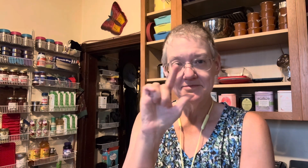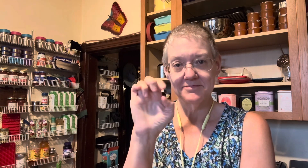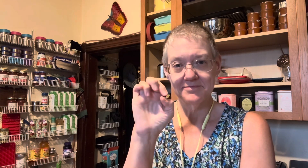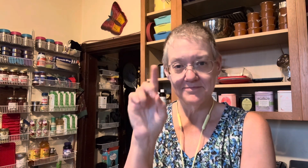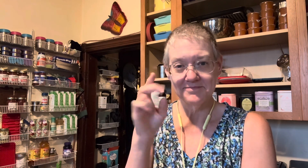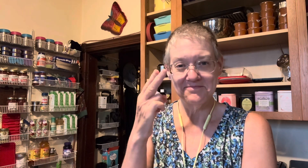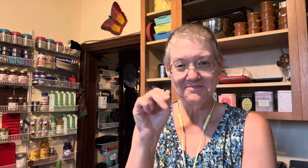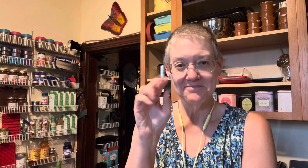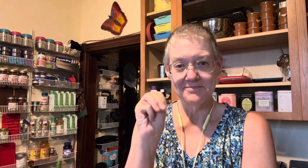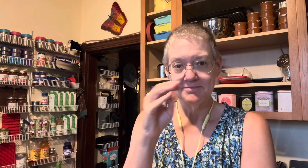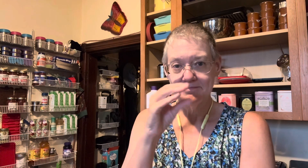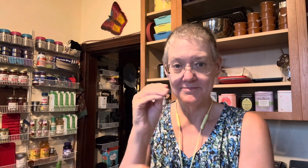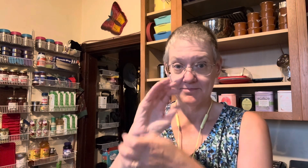cheese